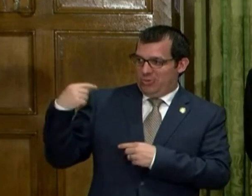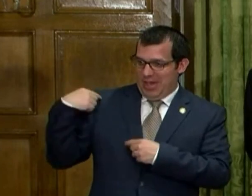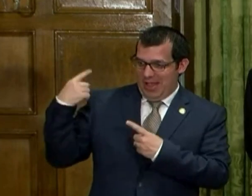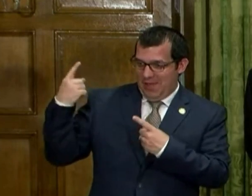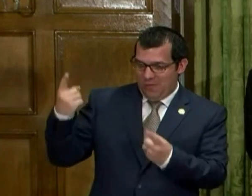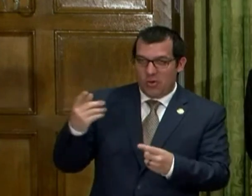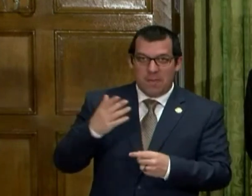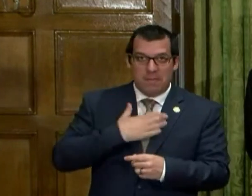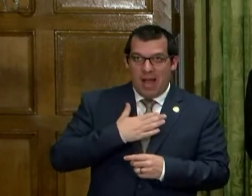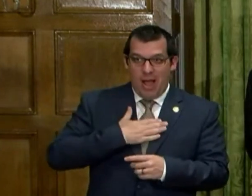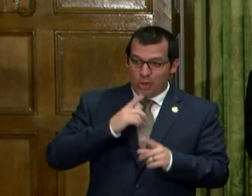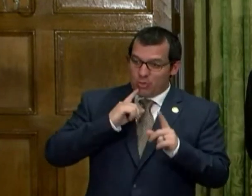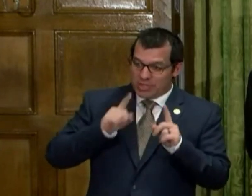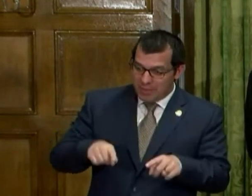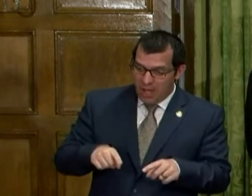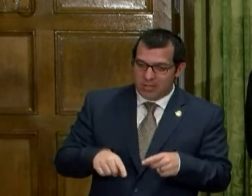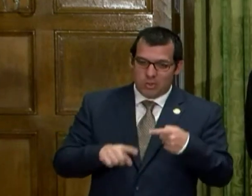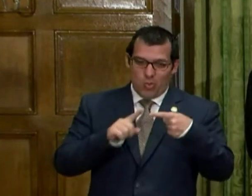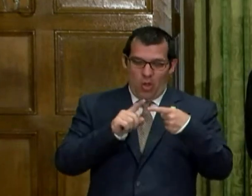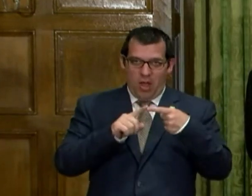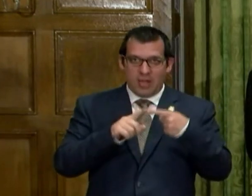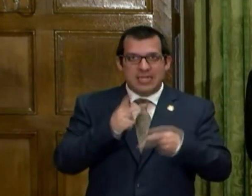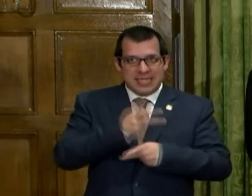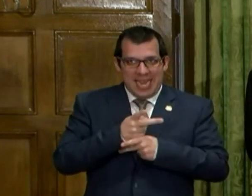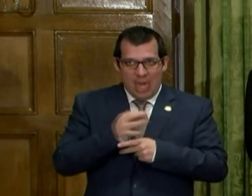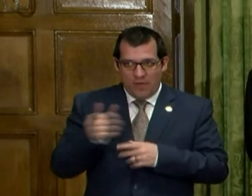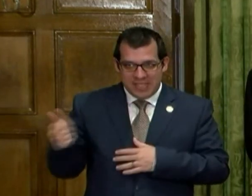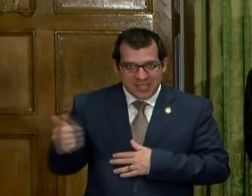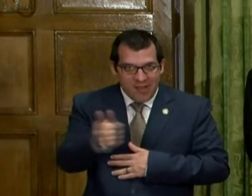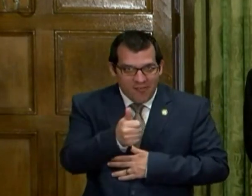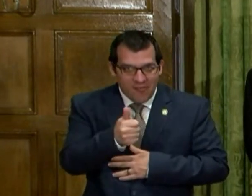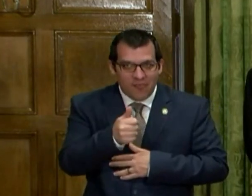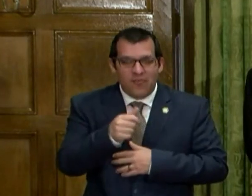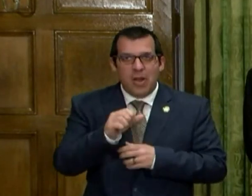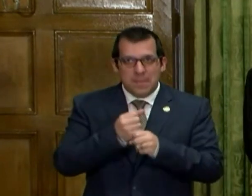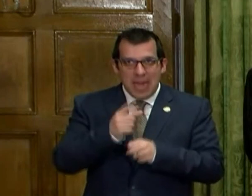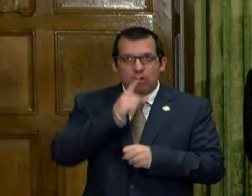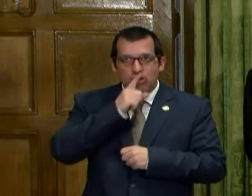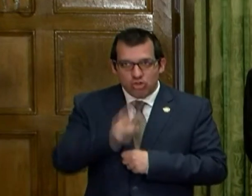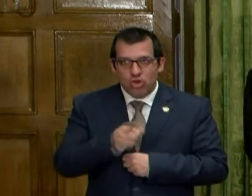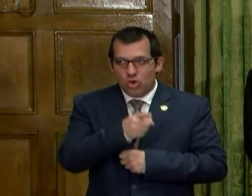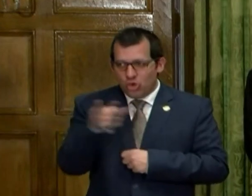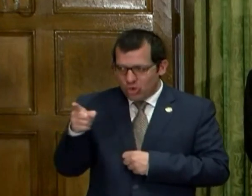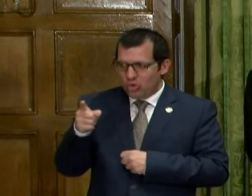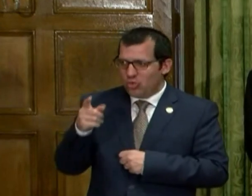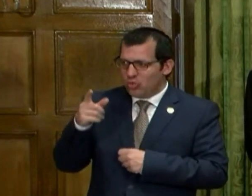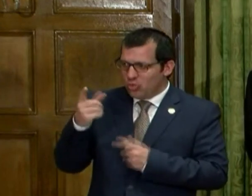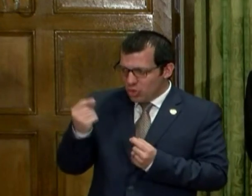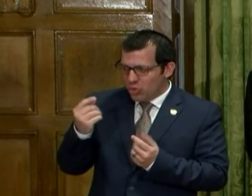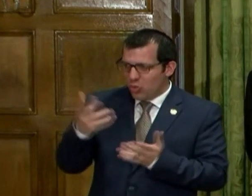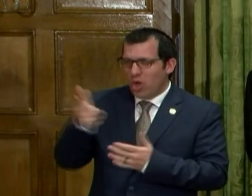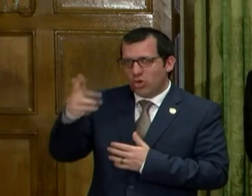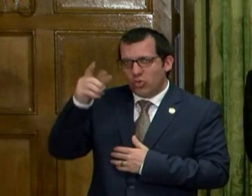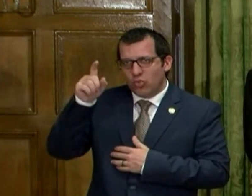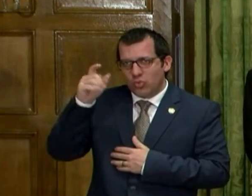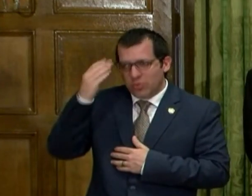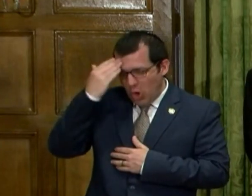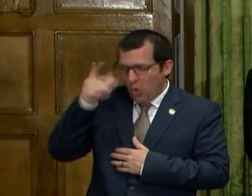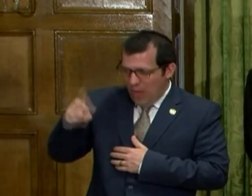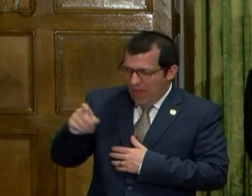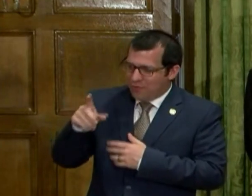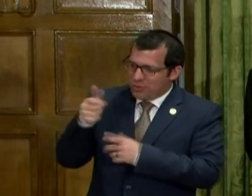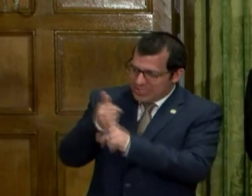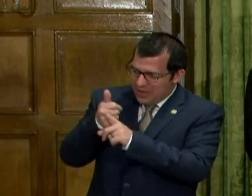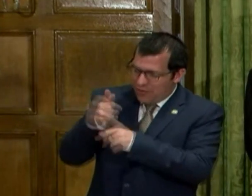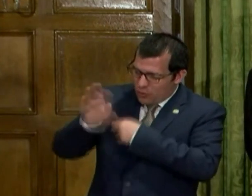And my response was, 1, you need to take care of yourself. Make sure that you are doing the things that you know to do to protect yourself from